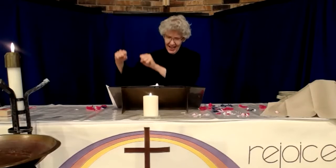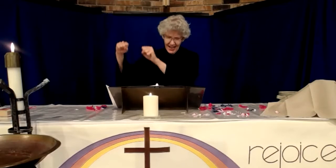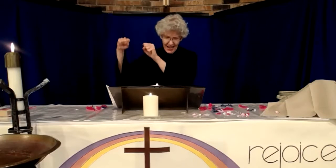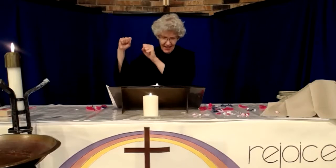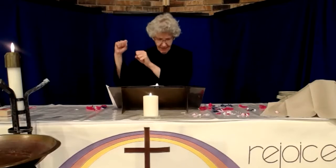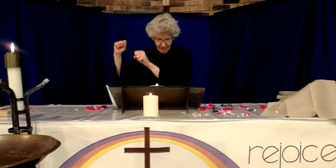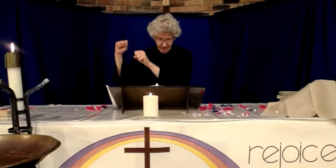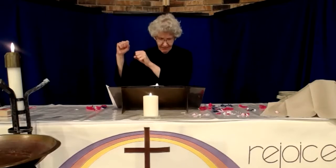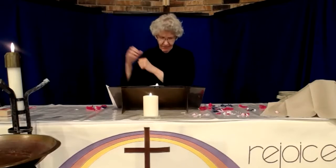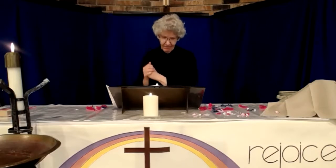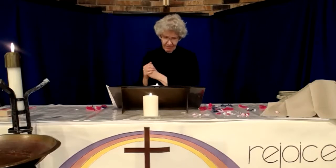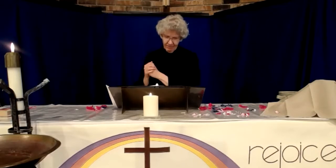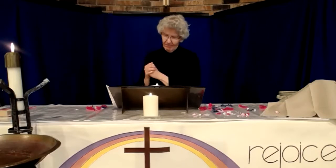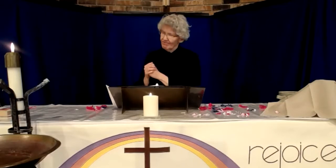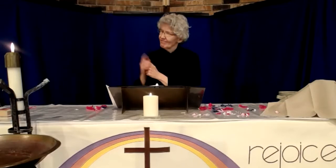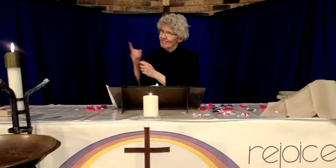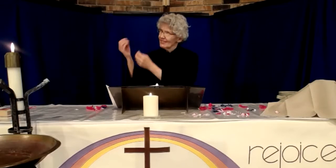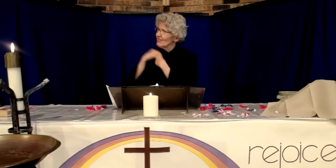safe.